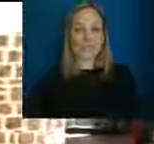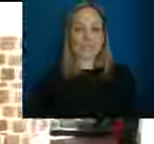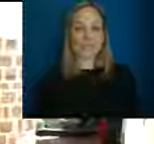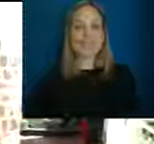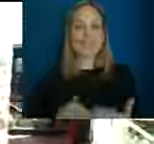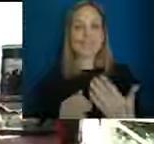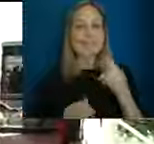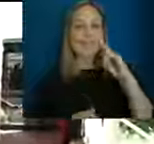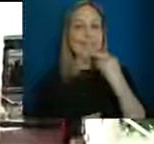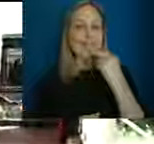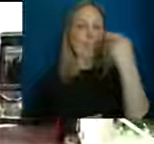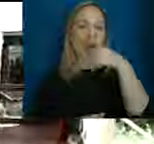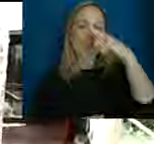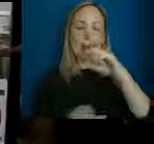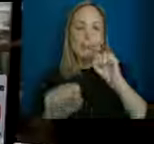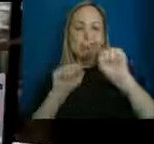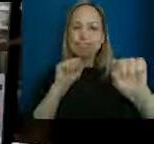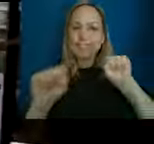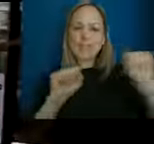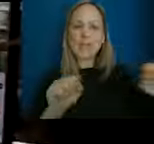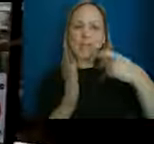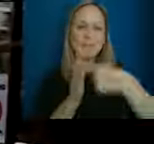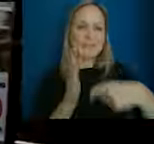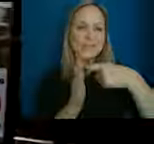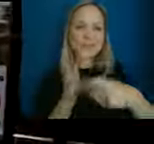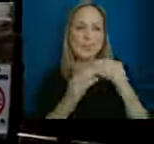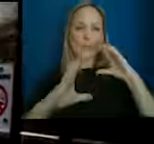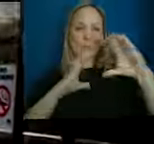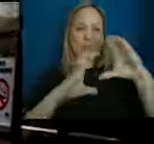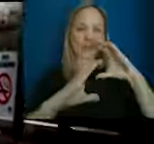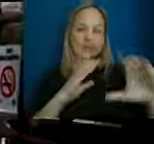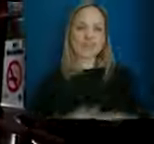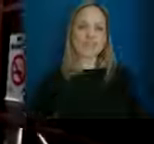is deaf-blind that their needs and preferences will be the same for the next person.